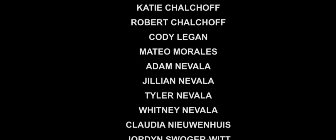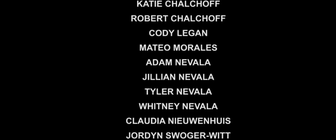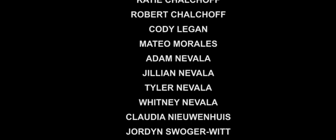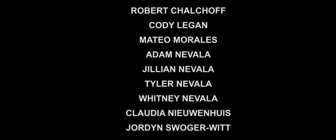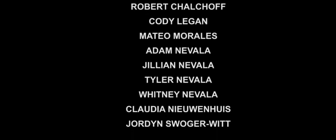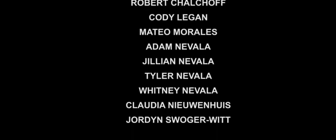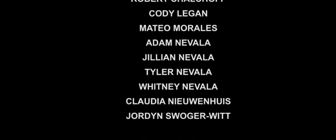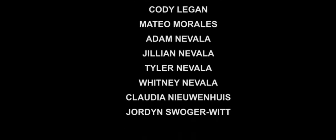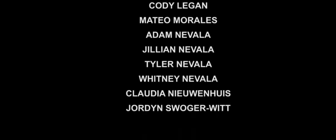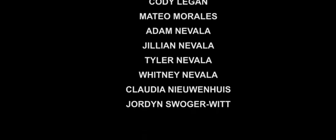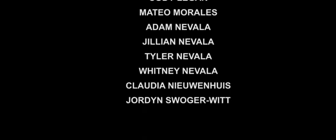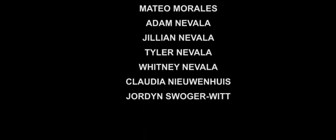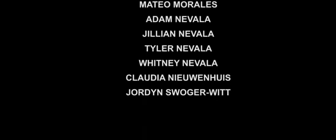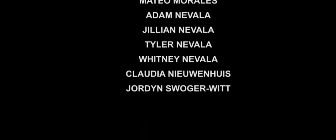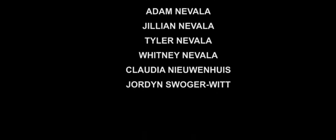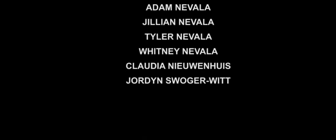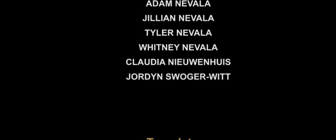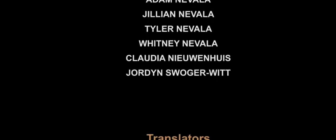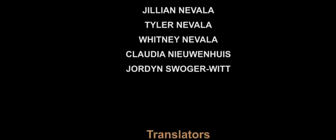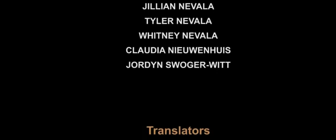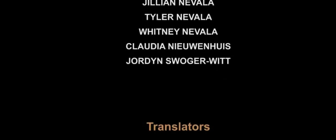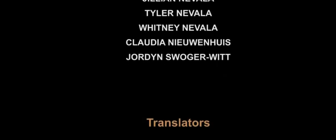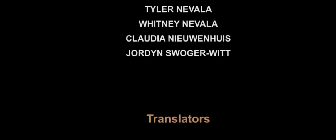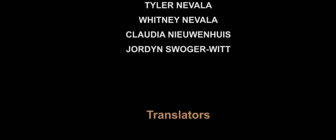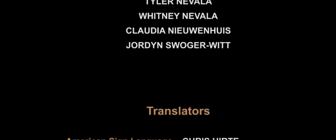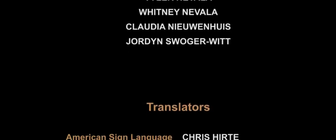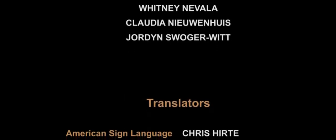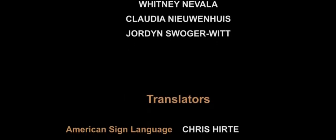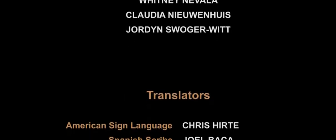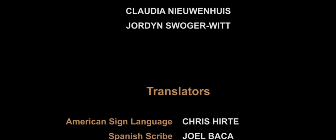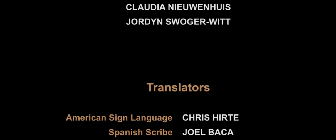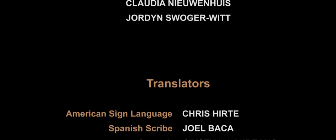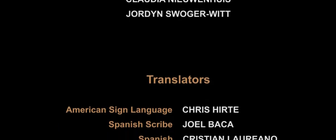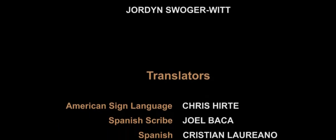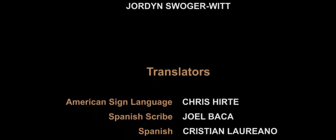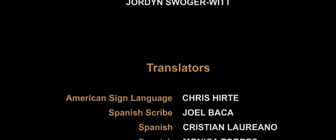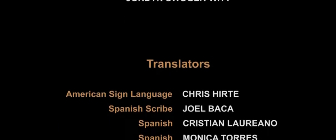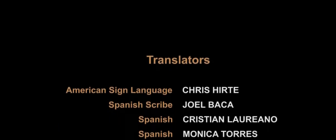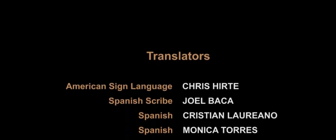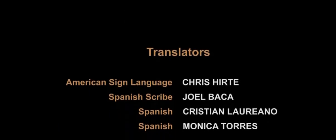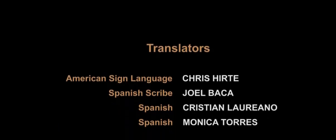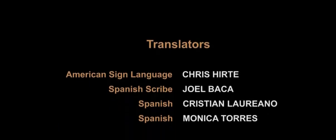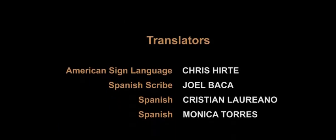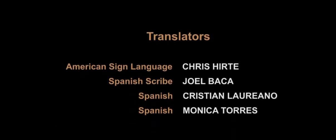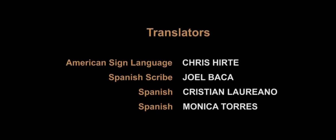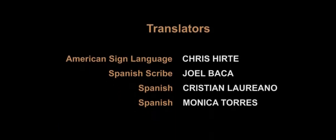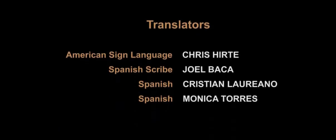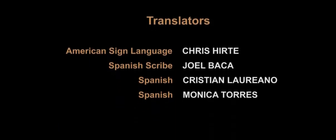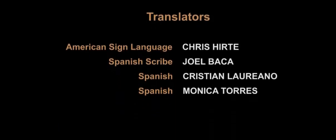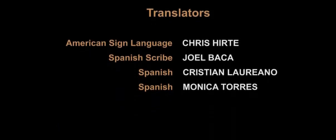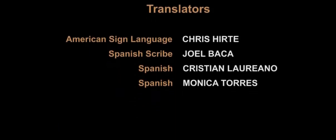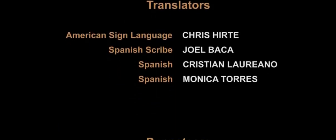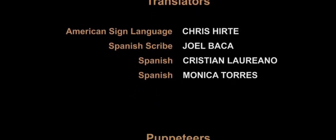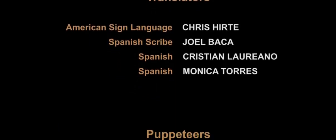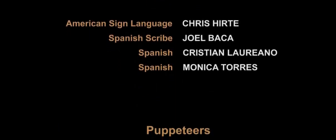All the way to school. The rules on the bus say stay in your seat. Stay in your seat, stay in your seat. The